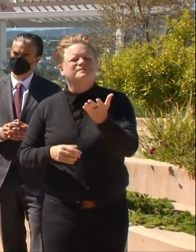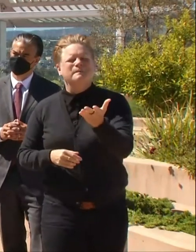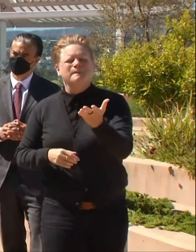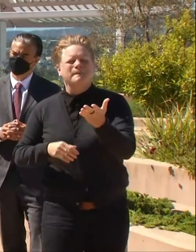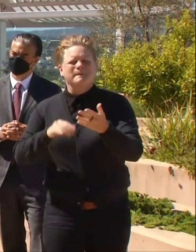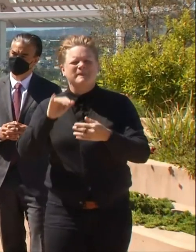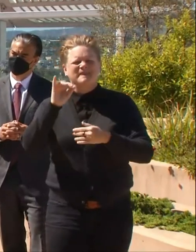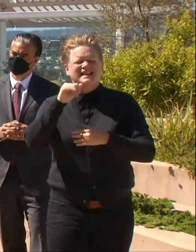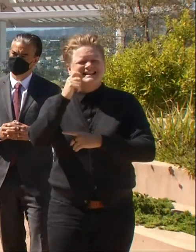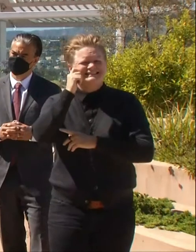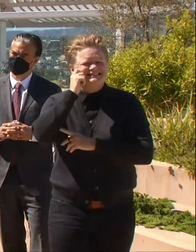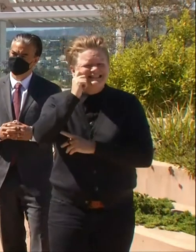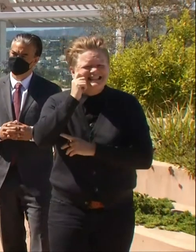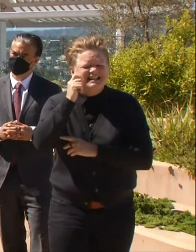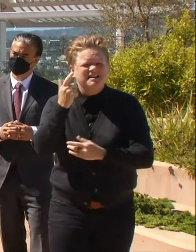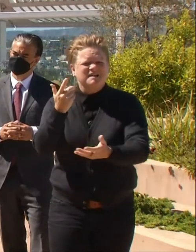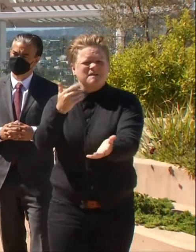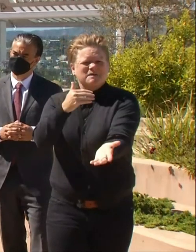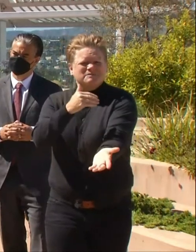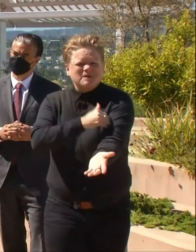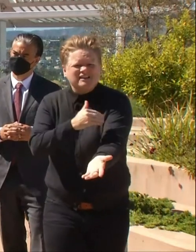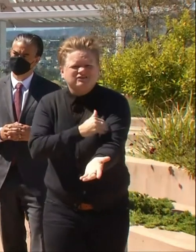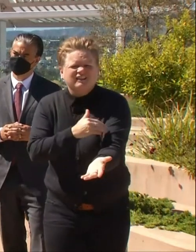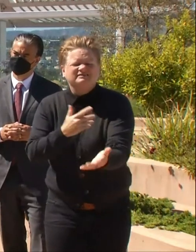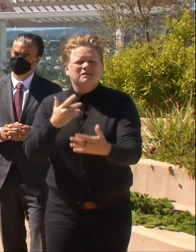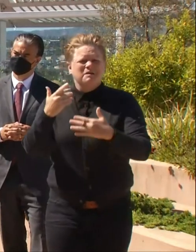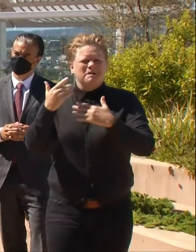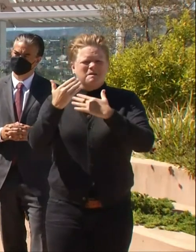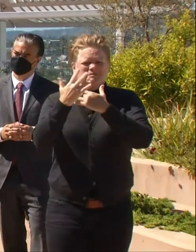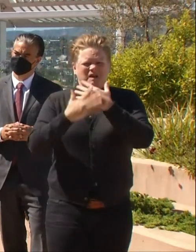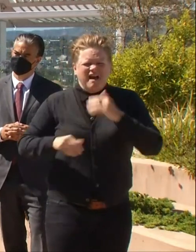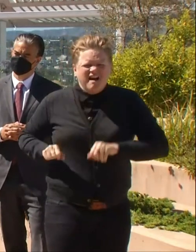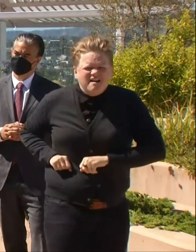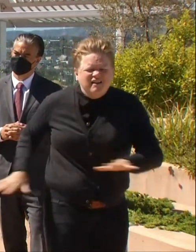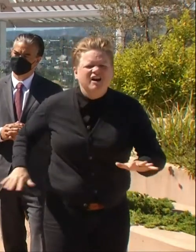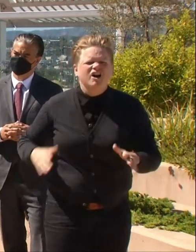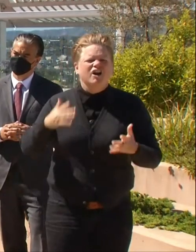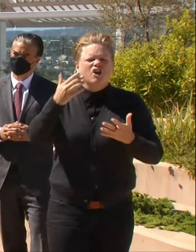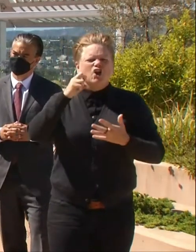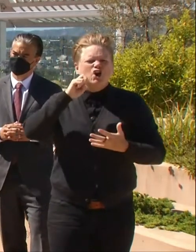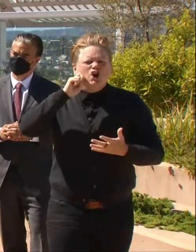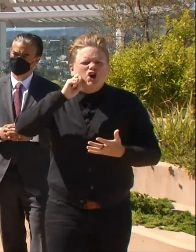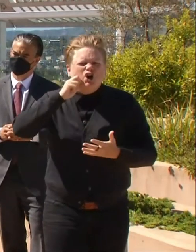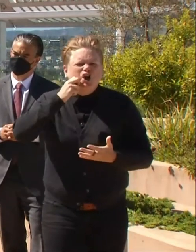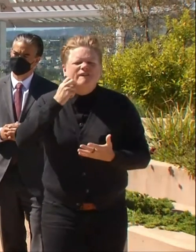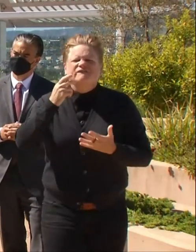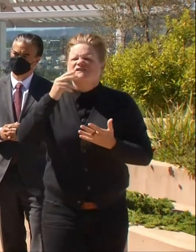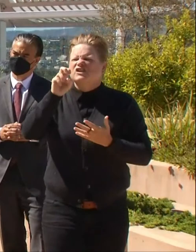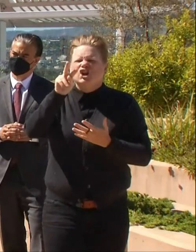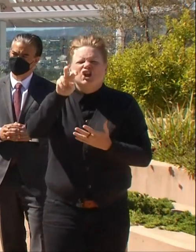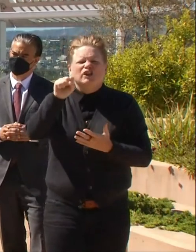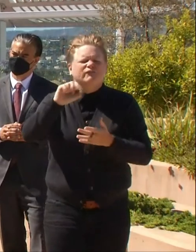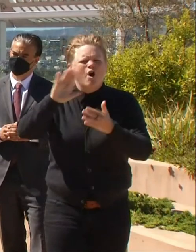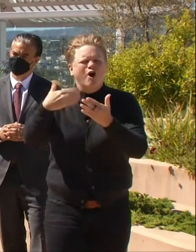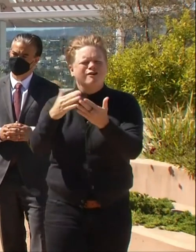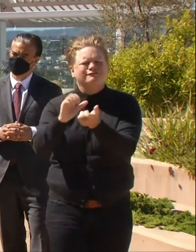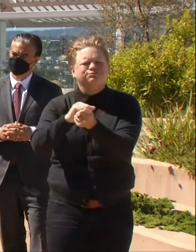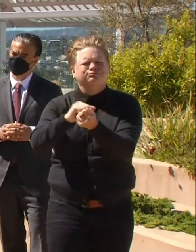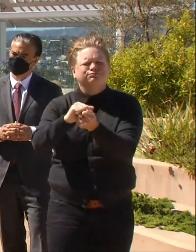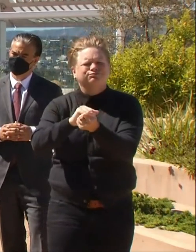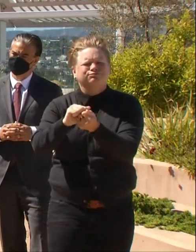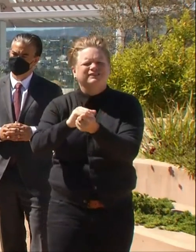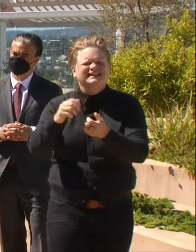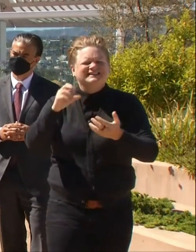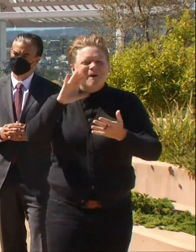muscle, the blood vessels, the nerves, the bone, all destroyed as it wreaks total havoc and total destruction on human tissues. Human anatomy